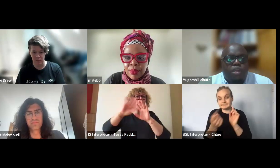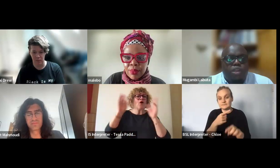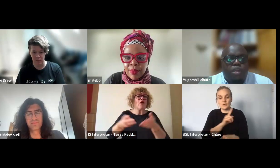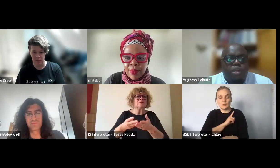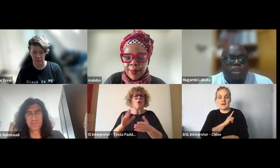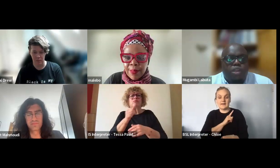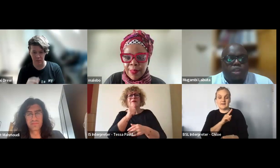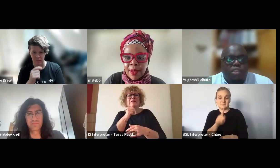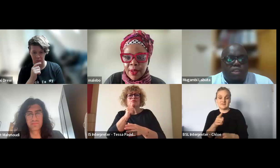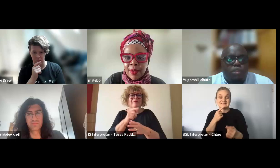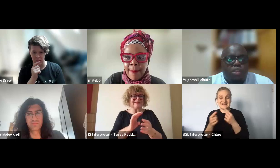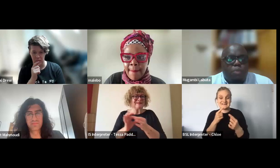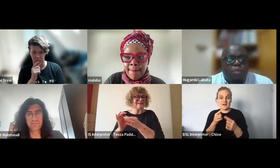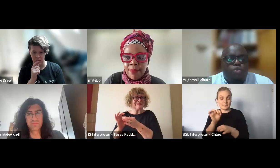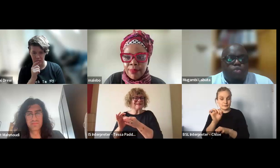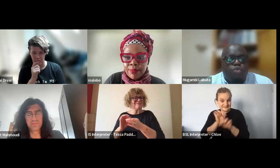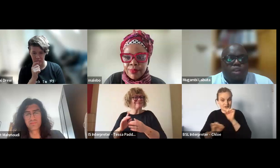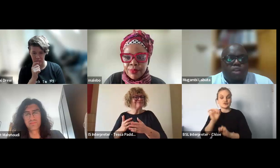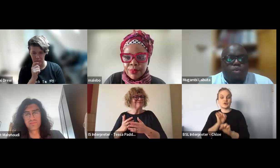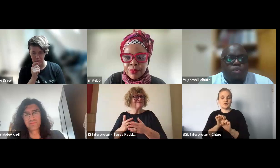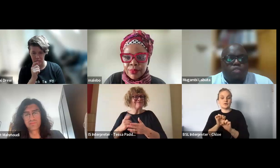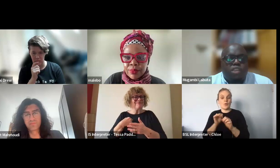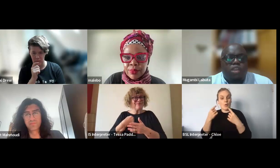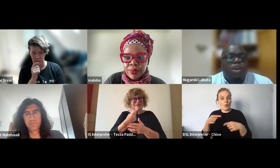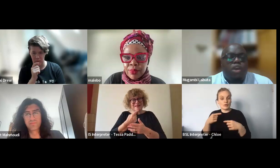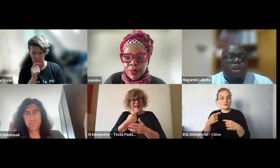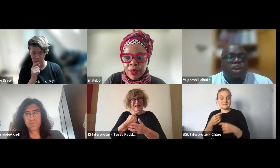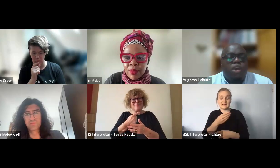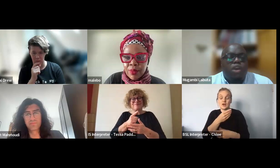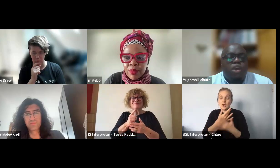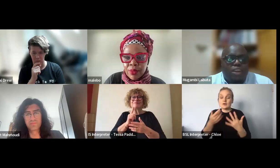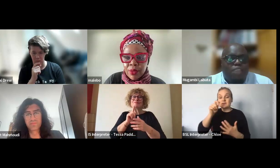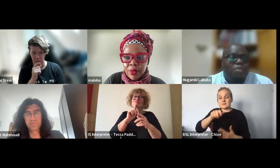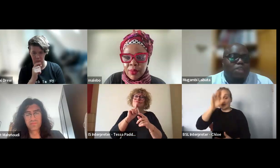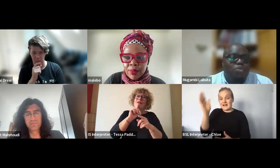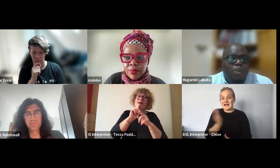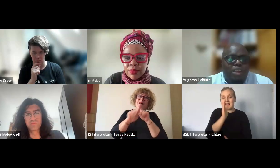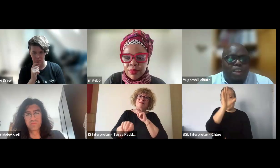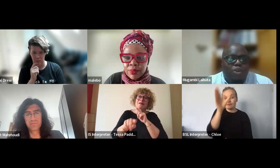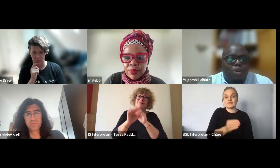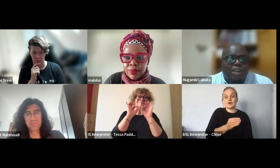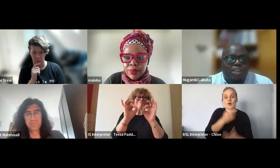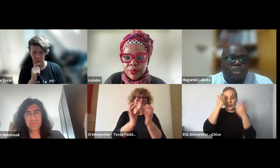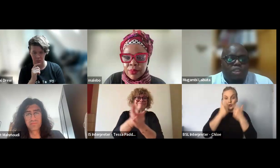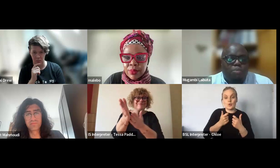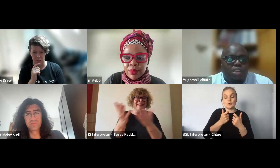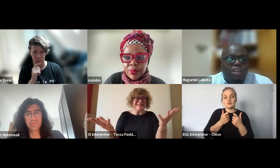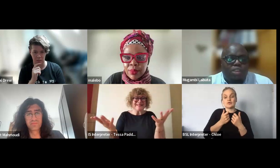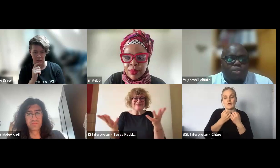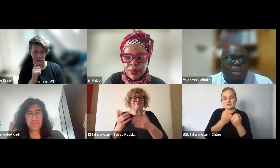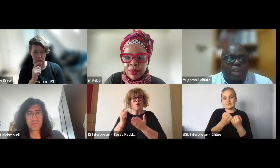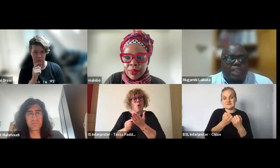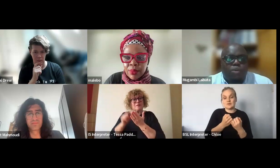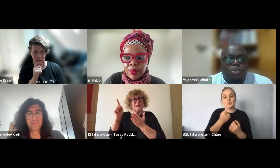Protection Authority, but mostly in such issues, people go to the East African Court of Justice, which of course the Ugandan government will ignore where a decision